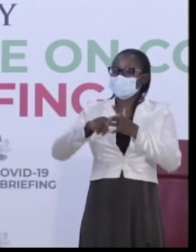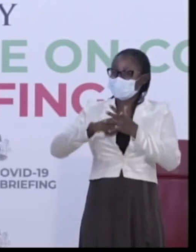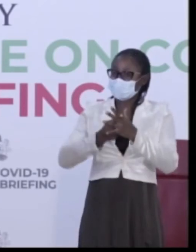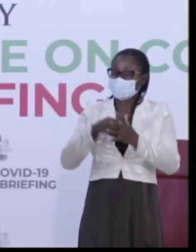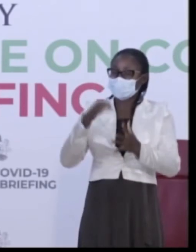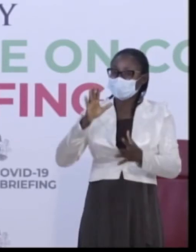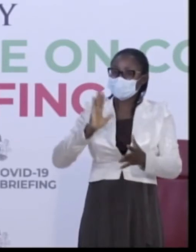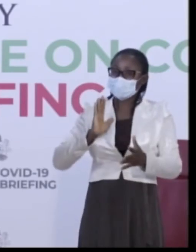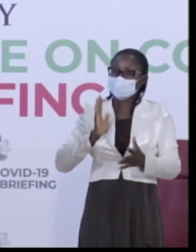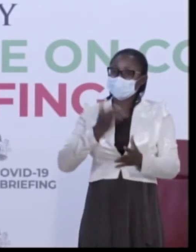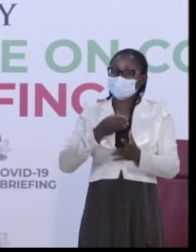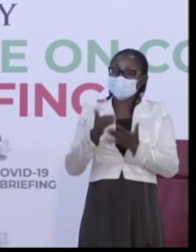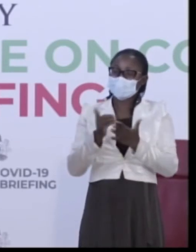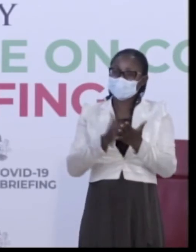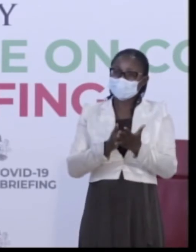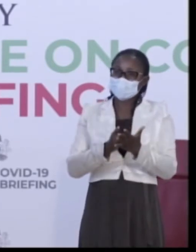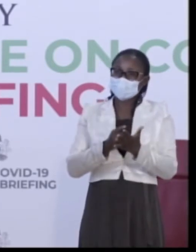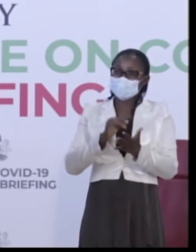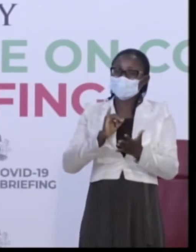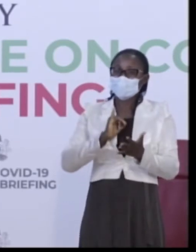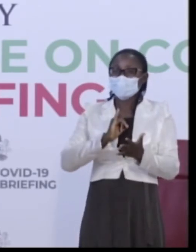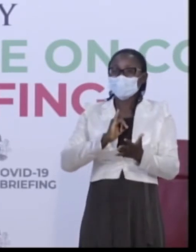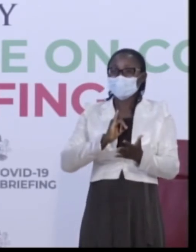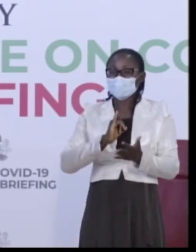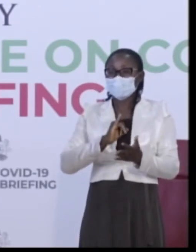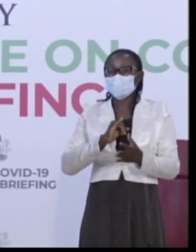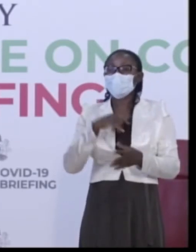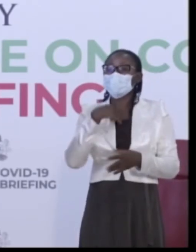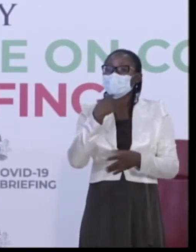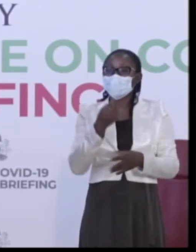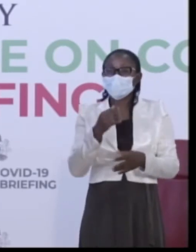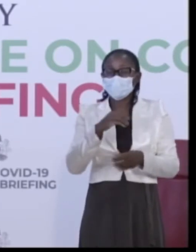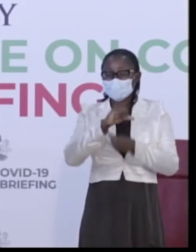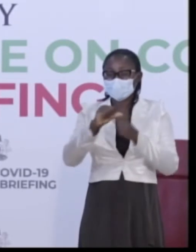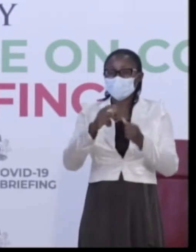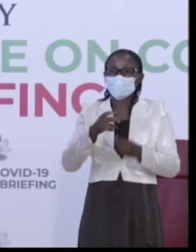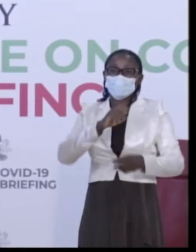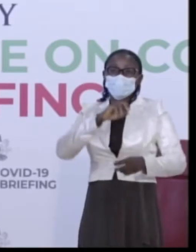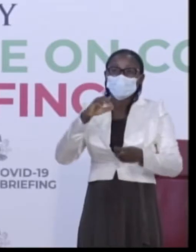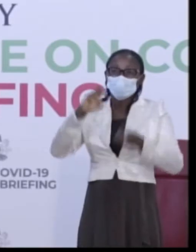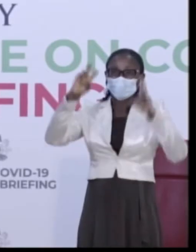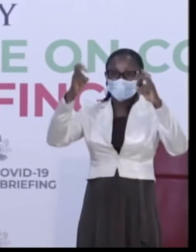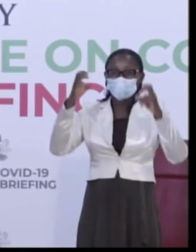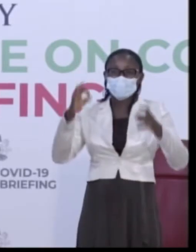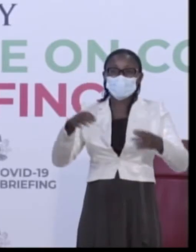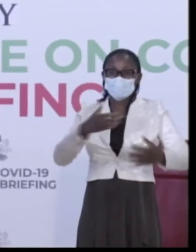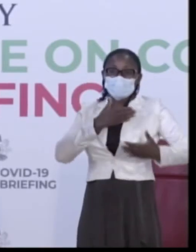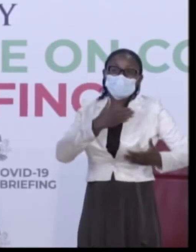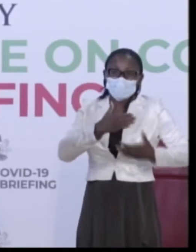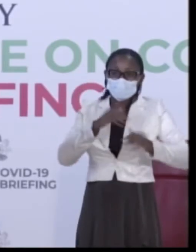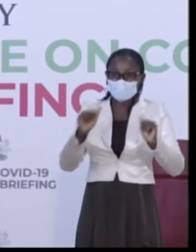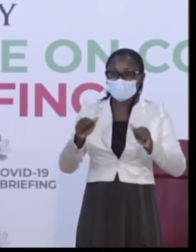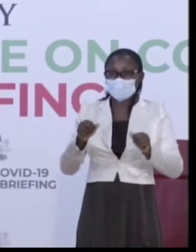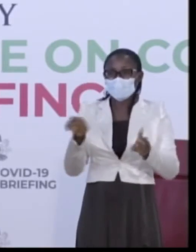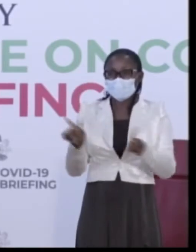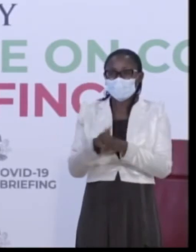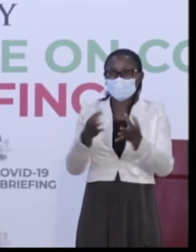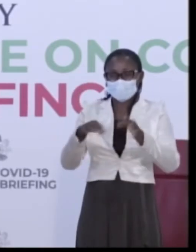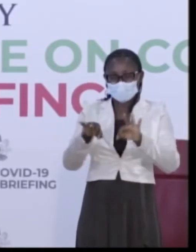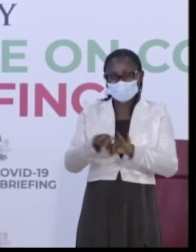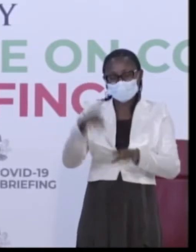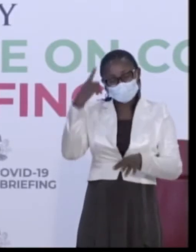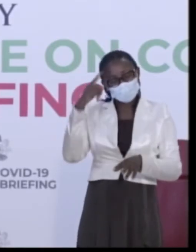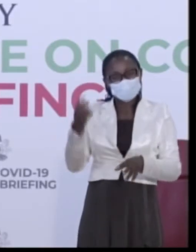remarks and has called the issue of oxygen availability as critical to the success of